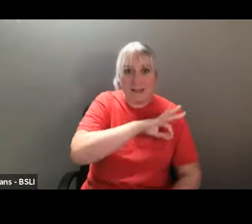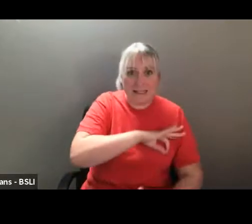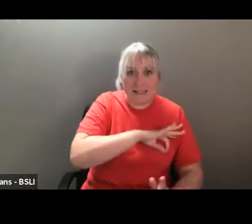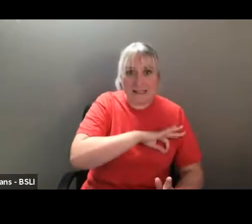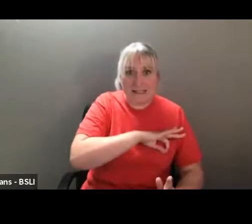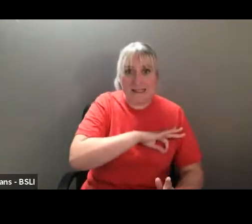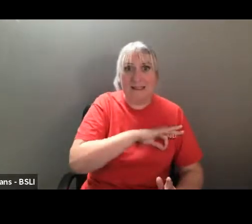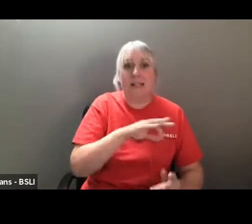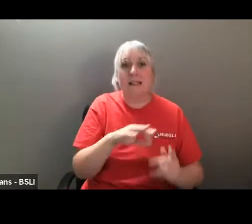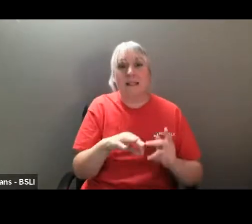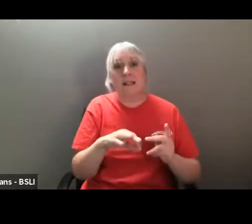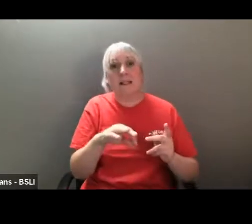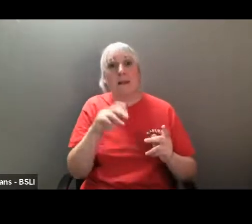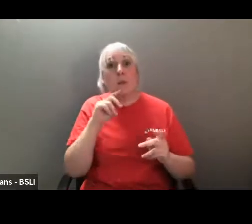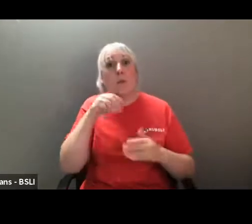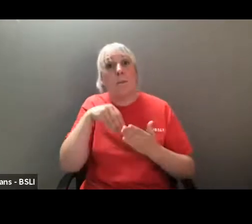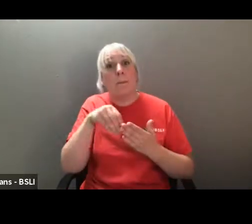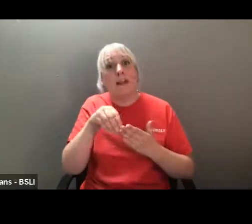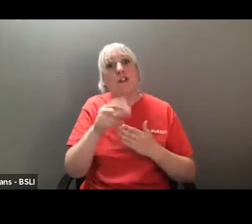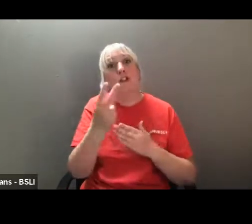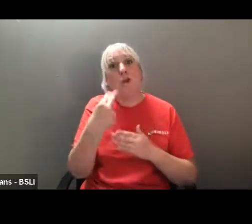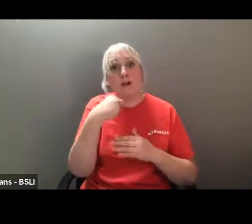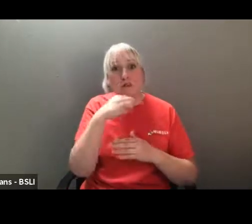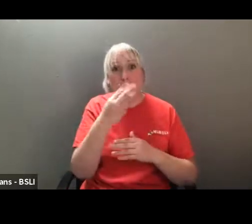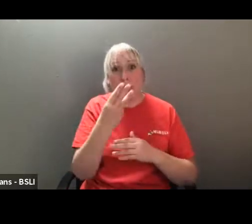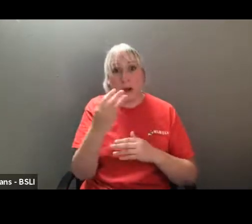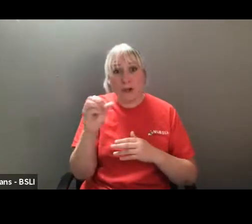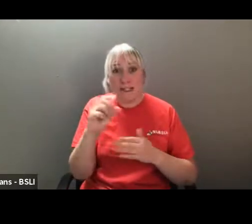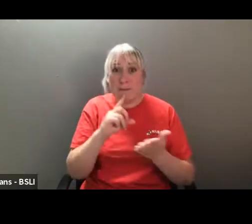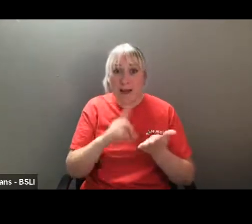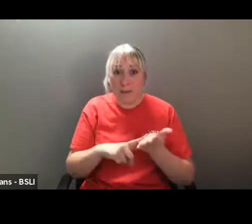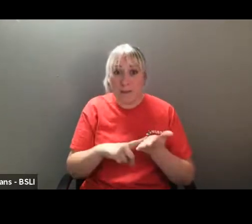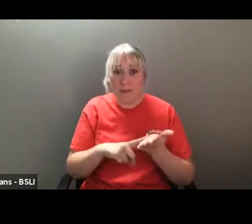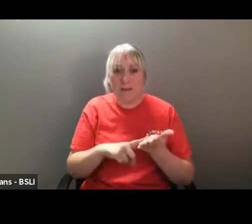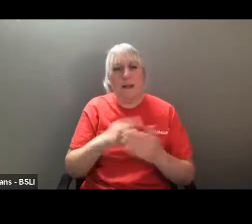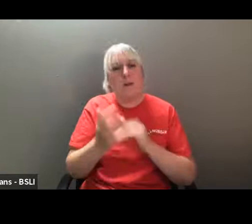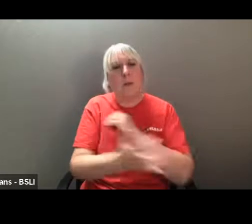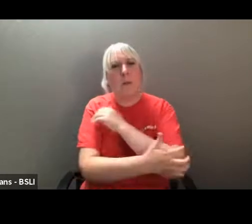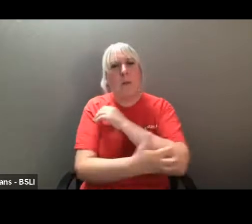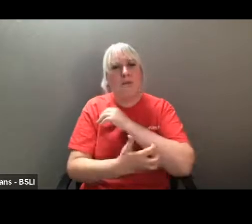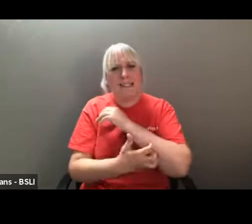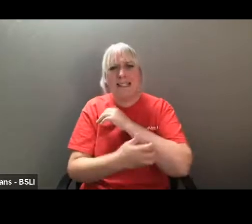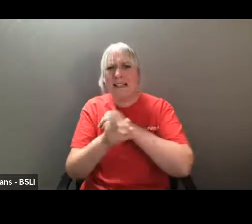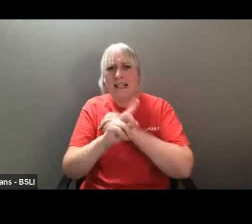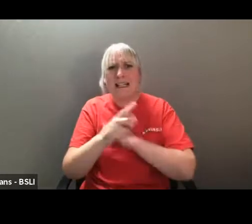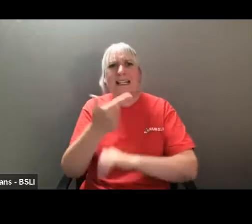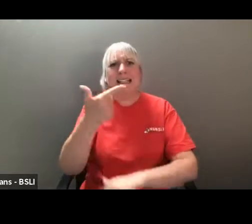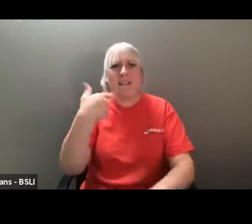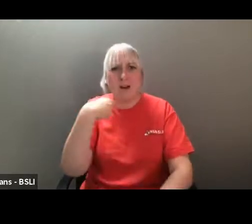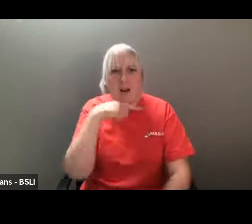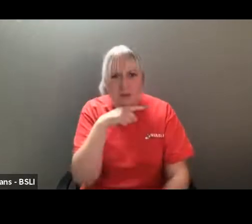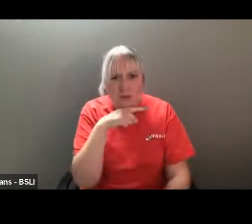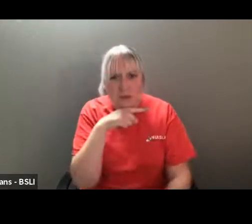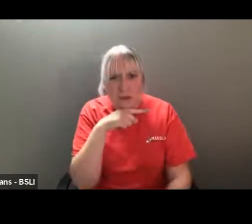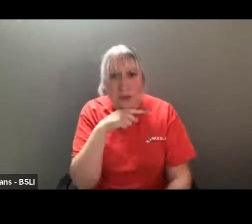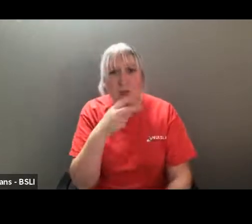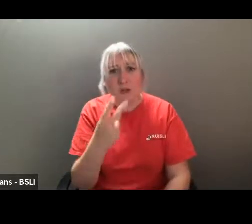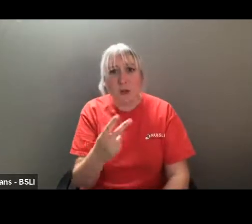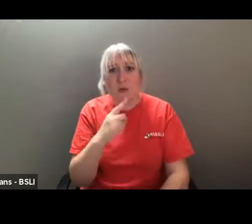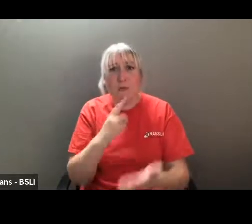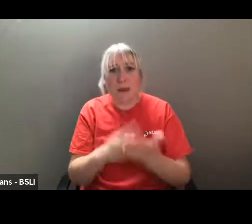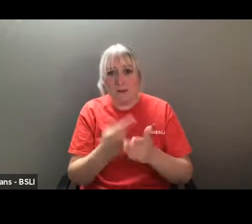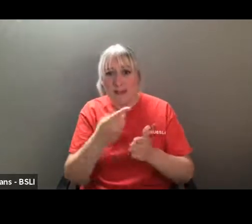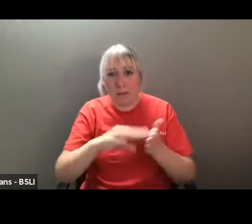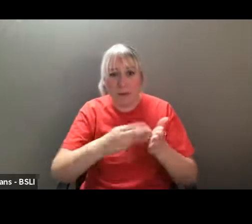would pay £230, yet the poverty line for a single person is £702 per month. I don't